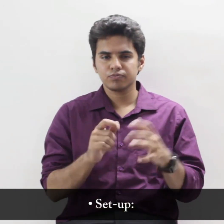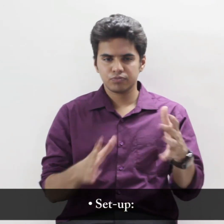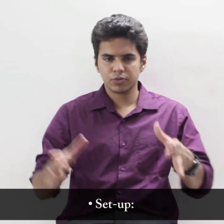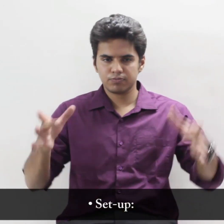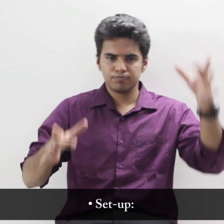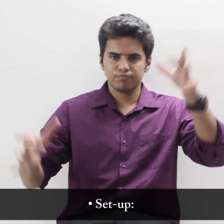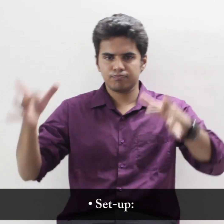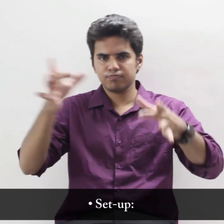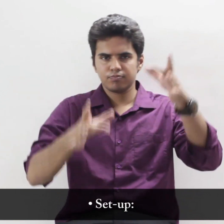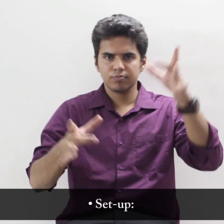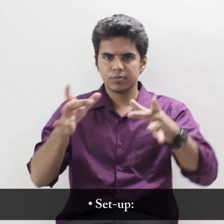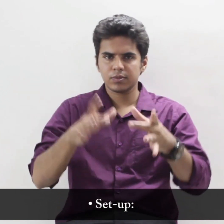setup.